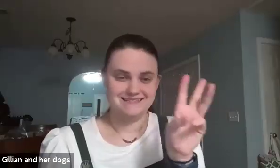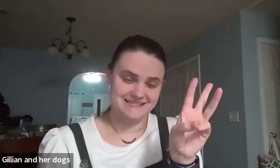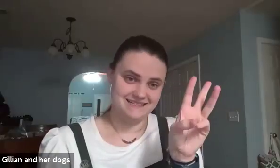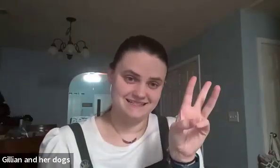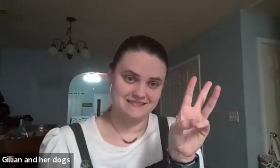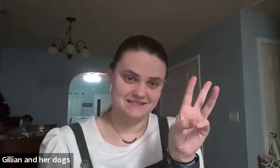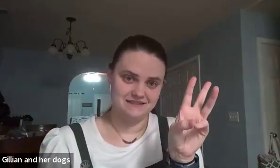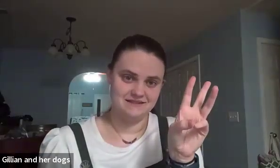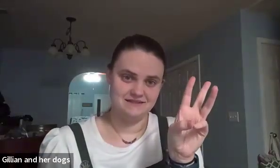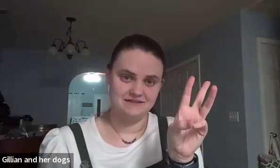36.